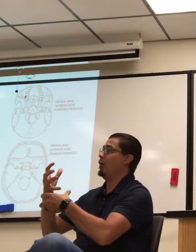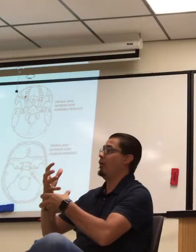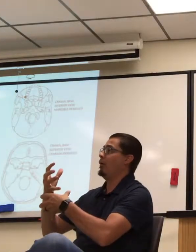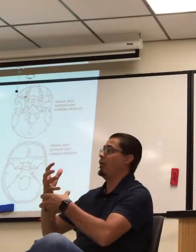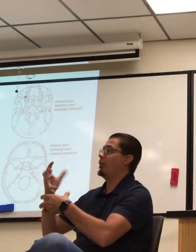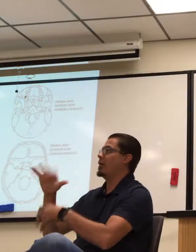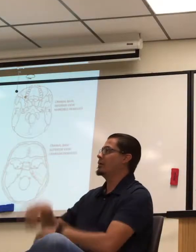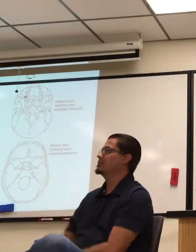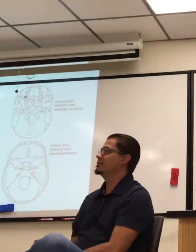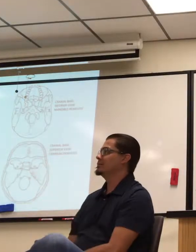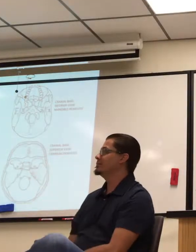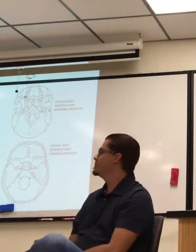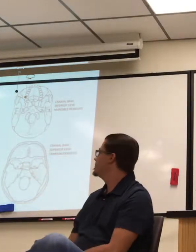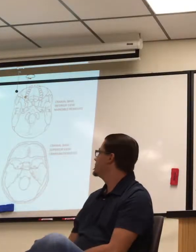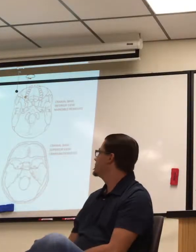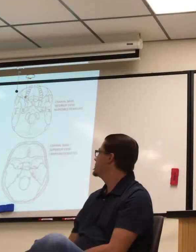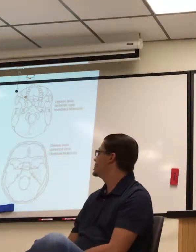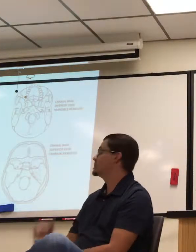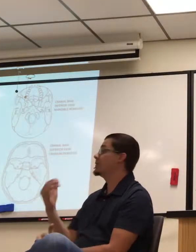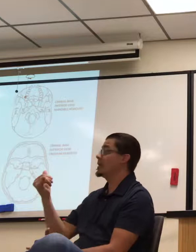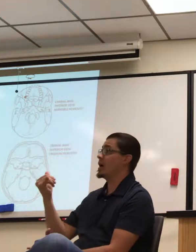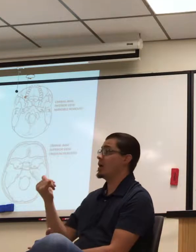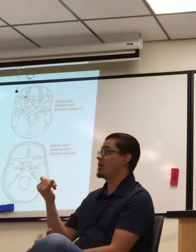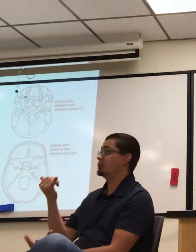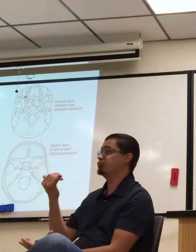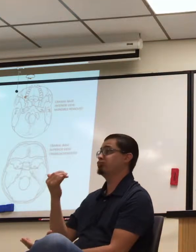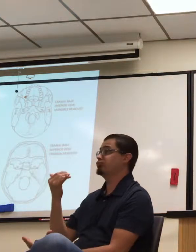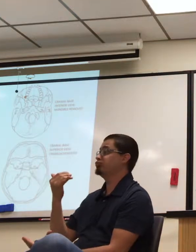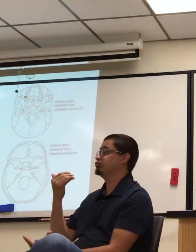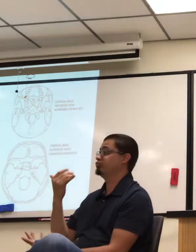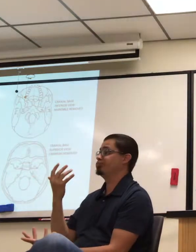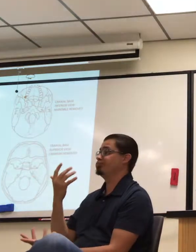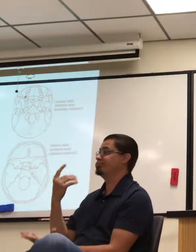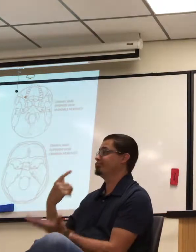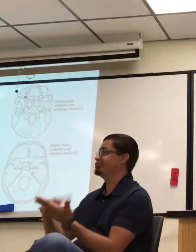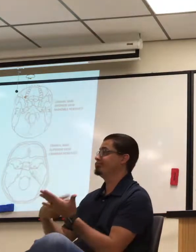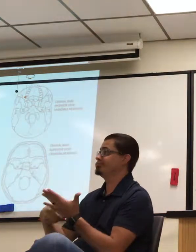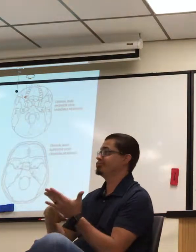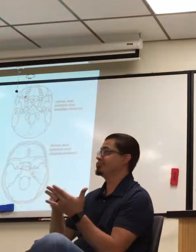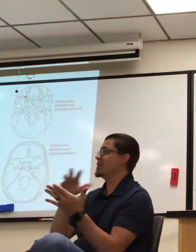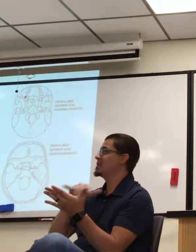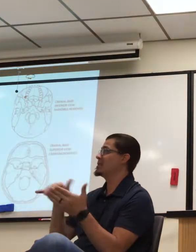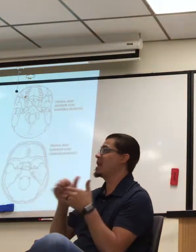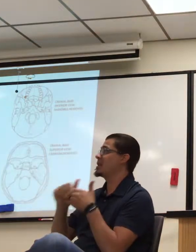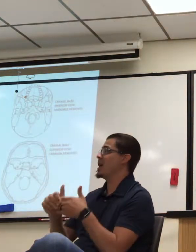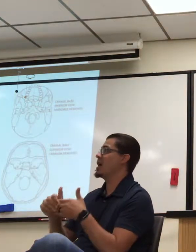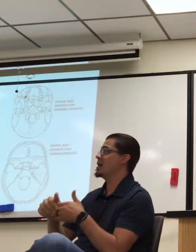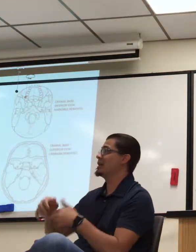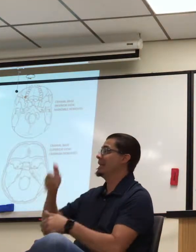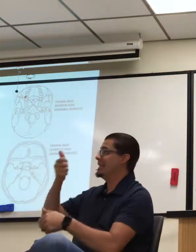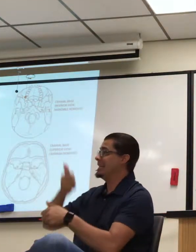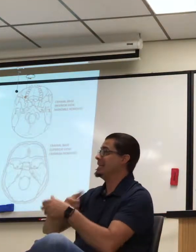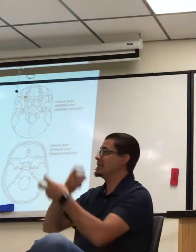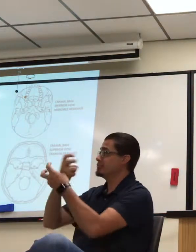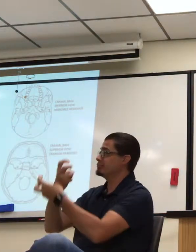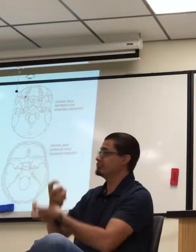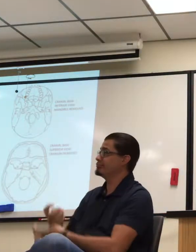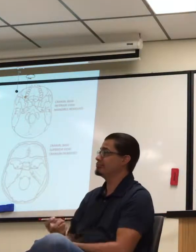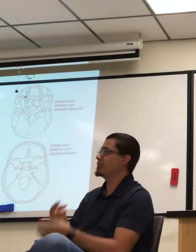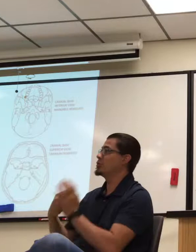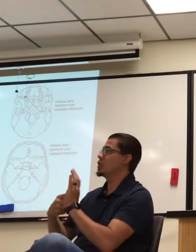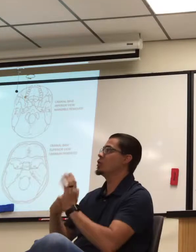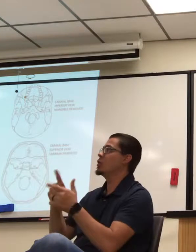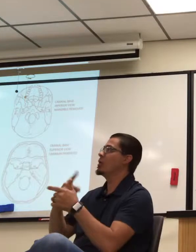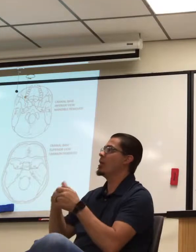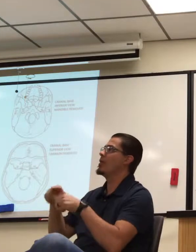So what I'll do now, unless there's any questions, I'll just kind of like to go through the study guide and go bone by bone and show you the bone and